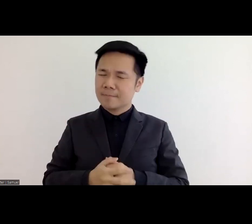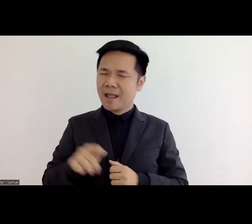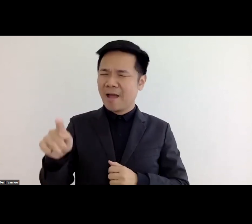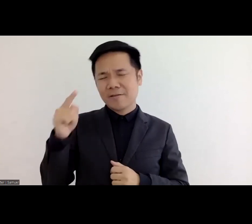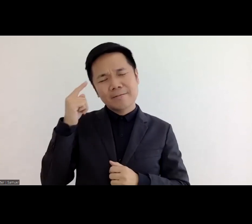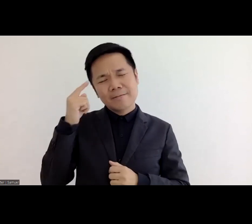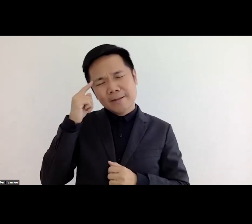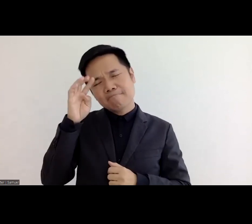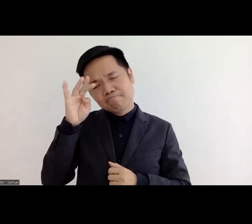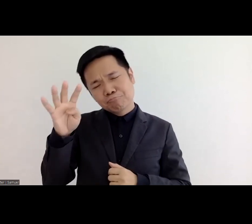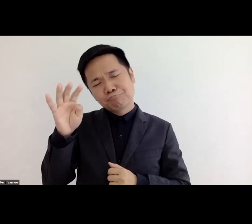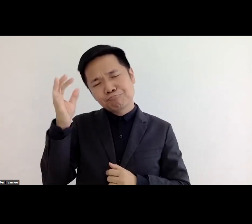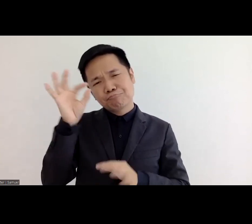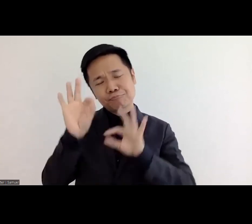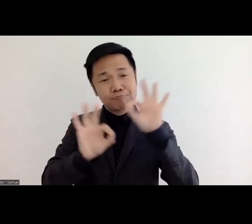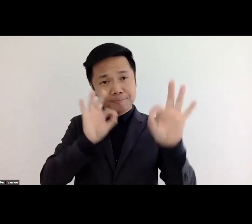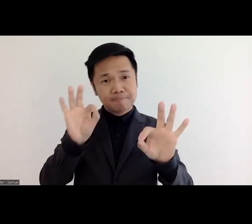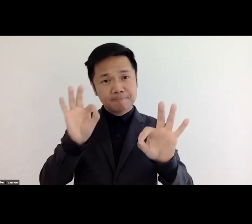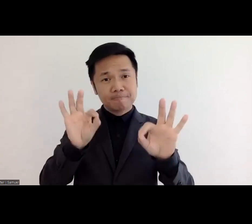and questions are